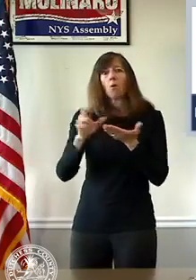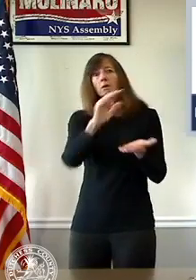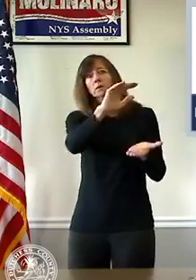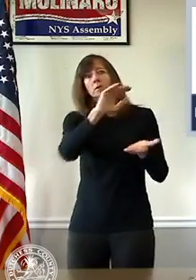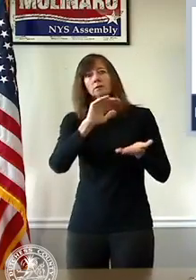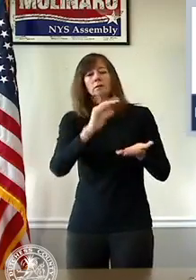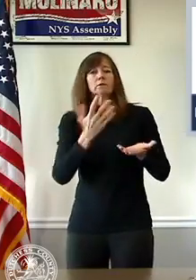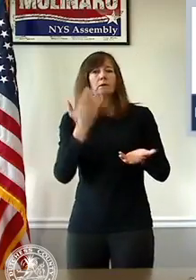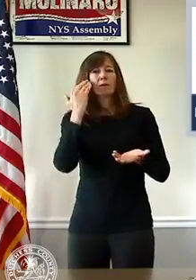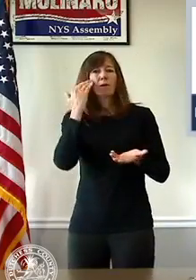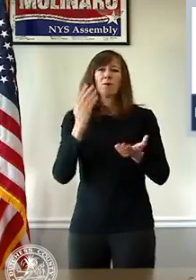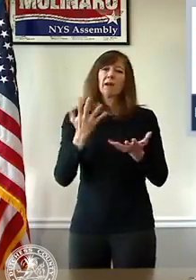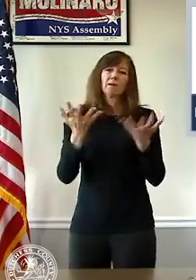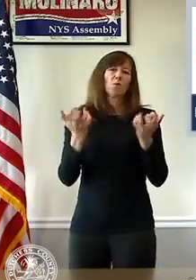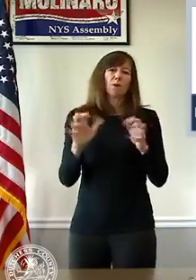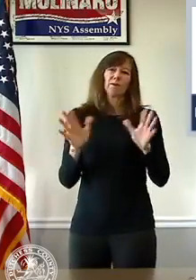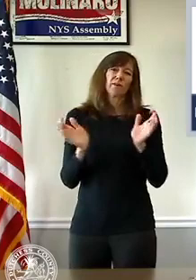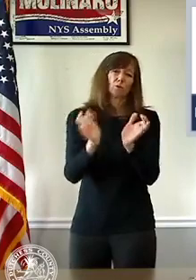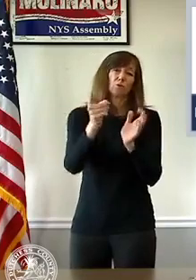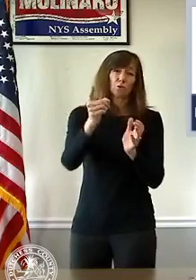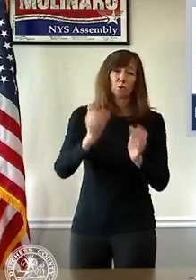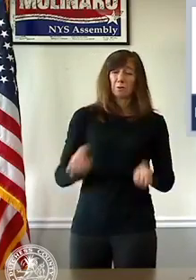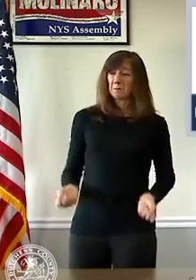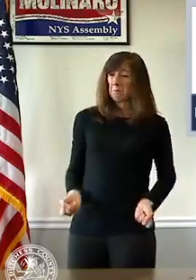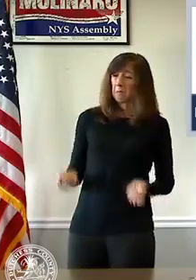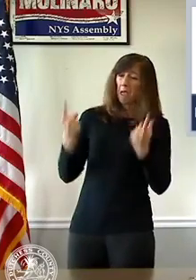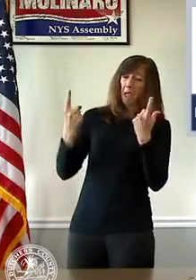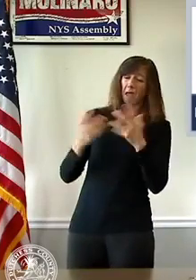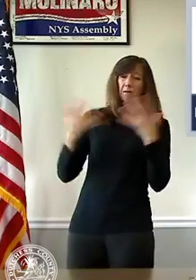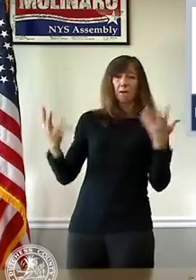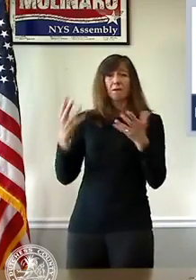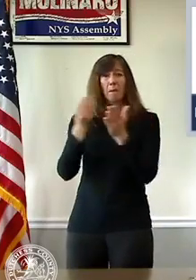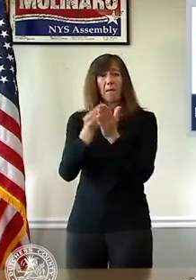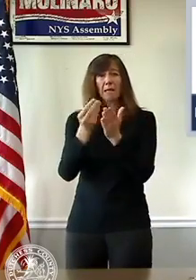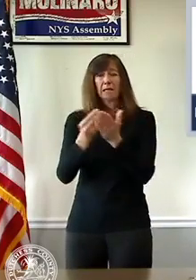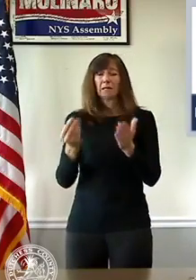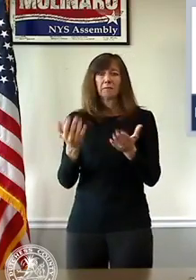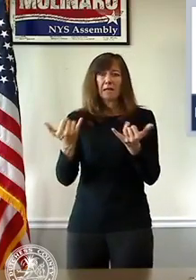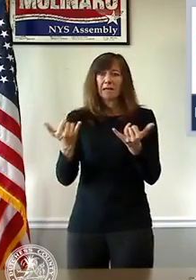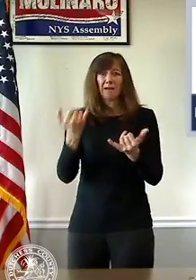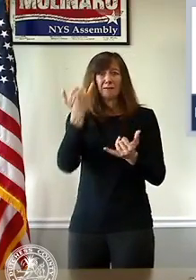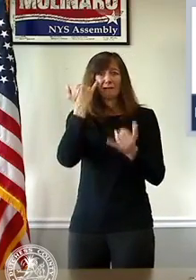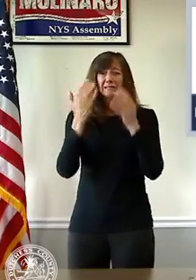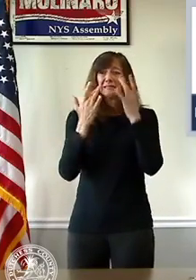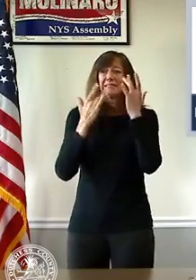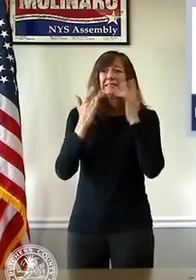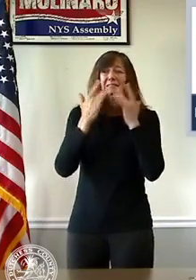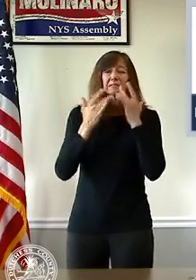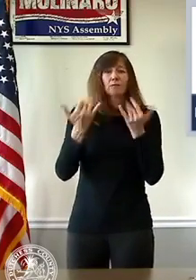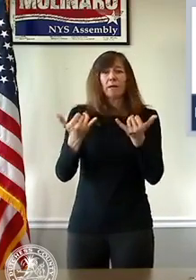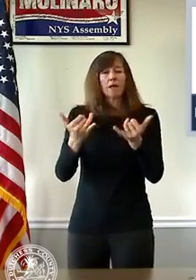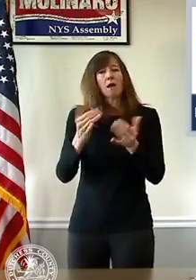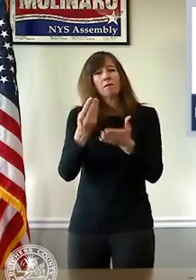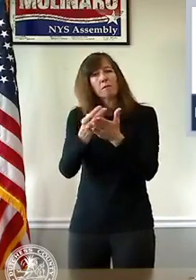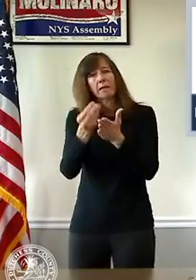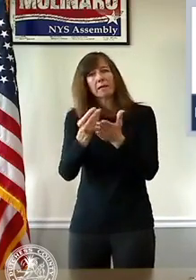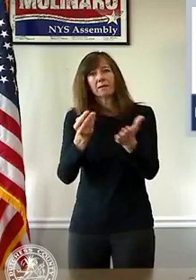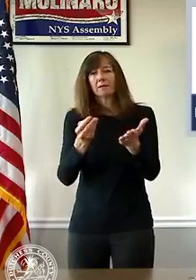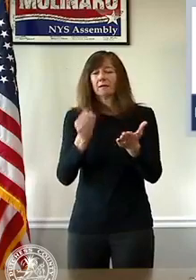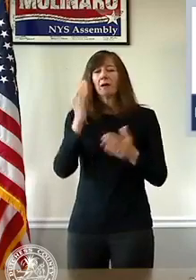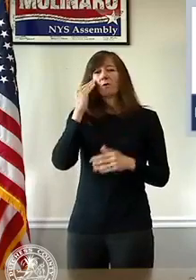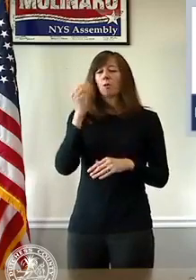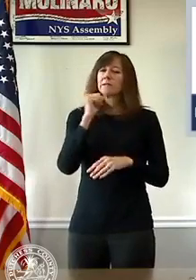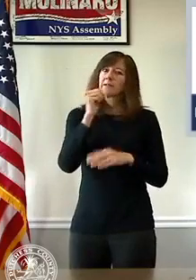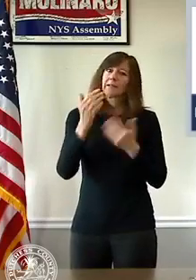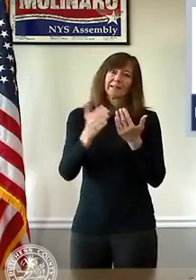want to encourage you to spend a huge amount of money up front. You don't have it. It's not easily accessible, and I know the challenge you've